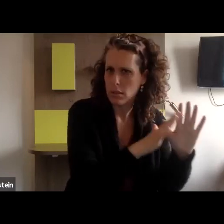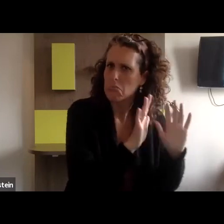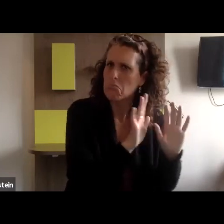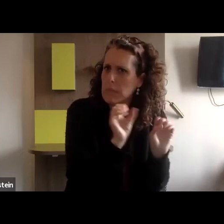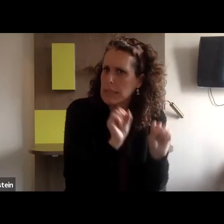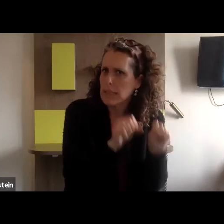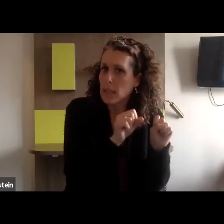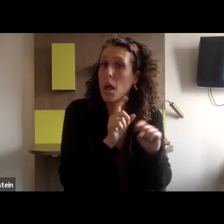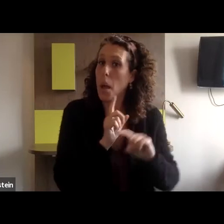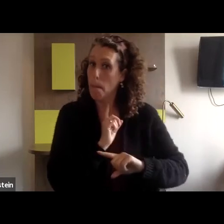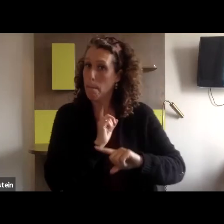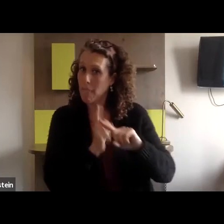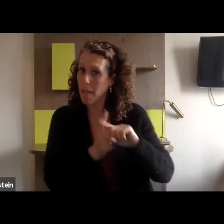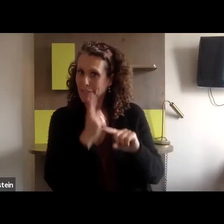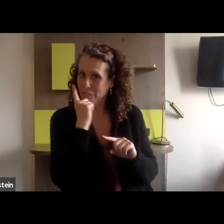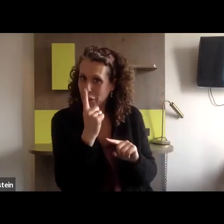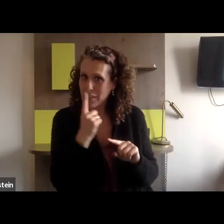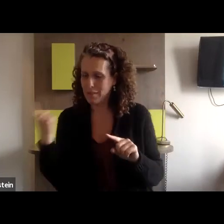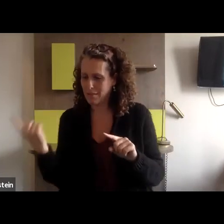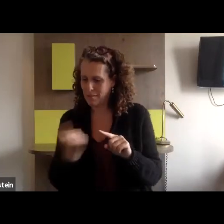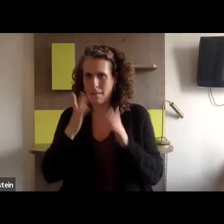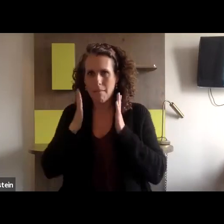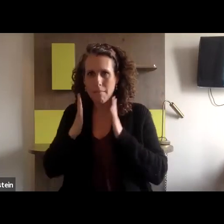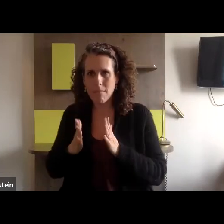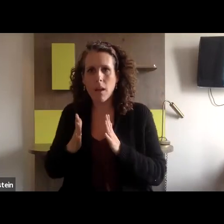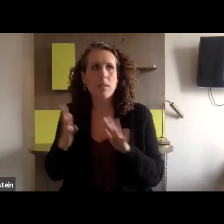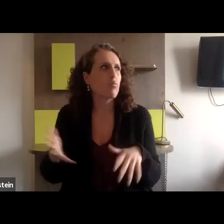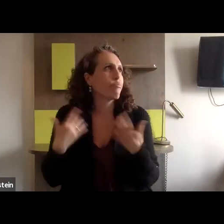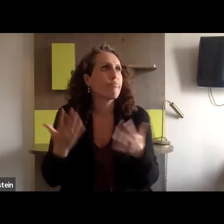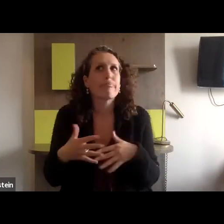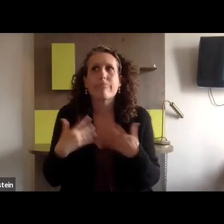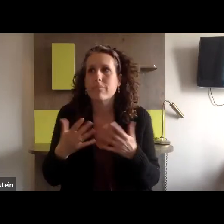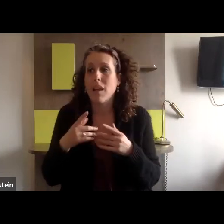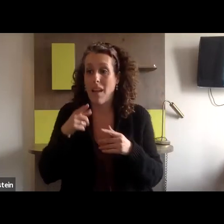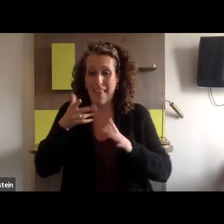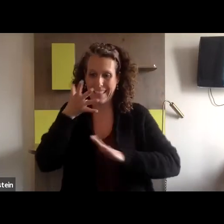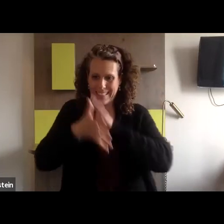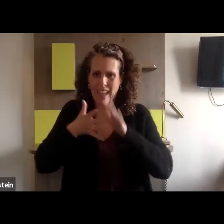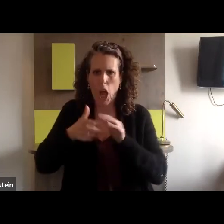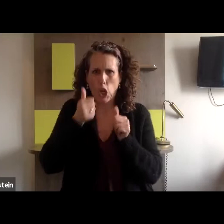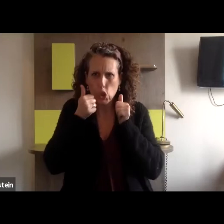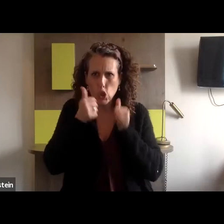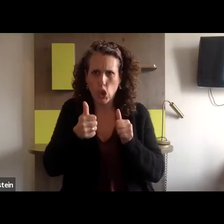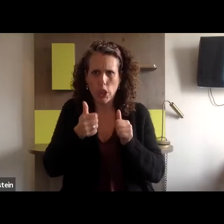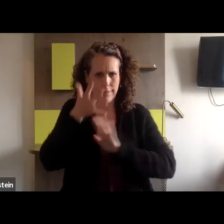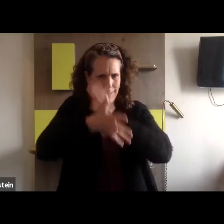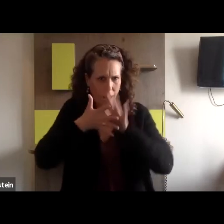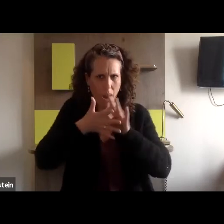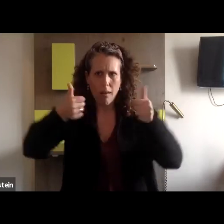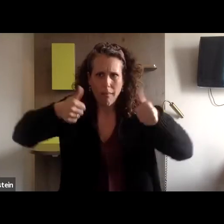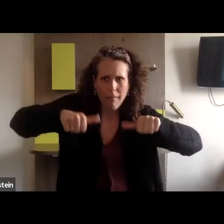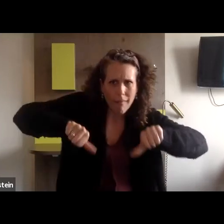know first, like, what is, call it this way, what is a correctly produced sign? It sounds like a very simple question,